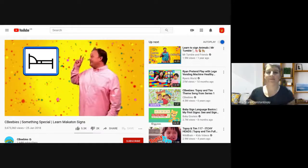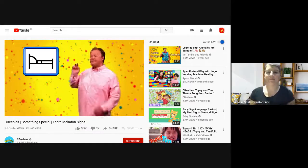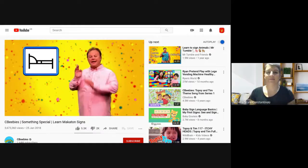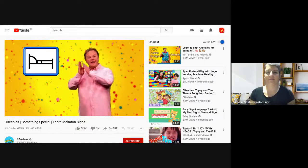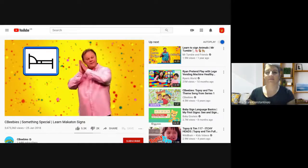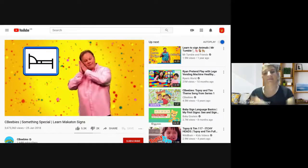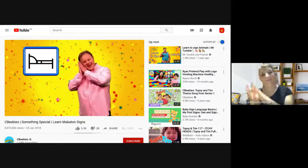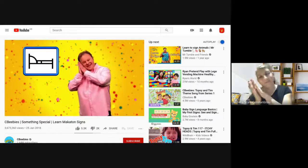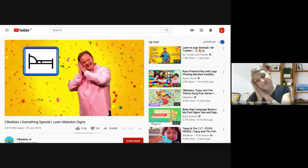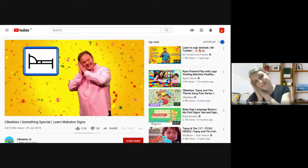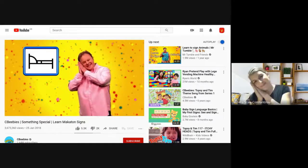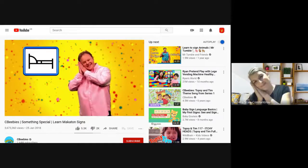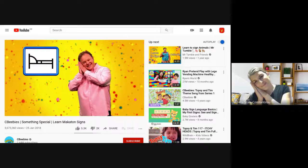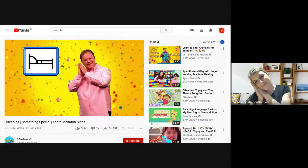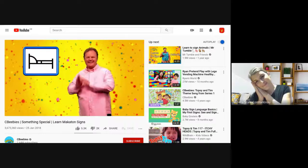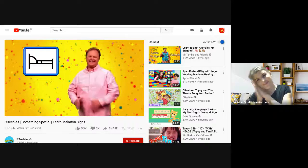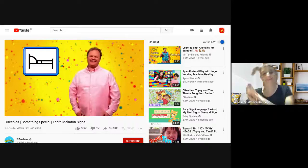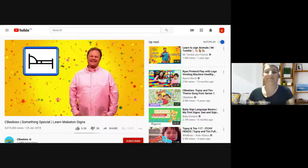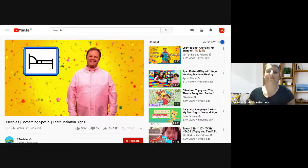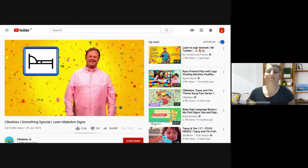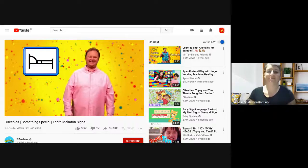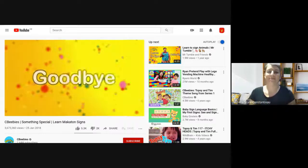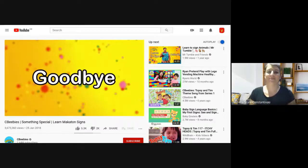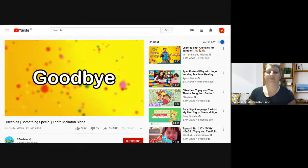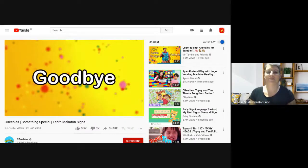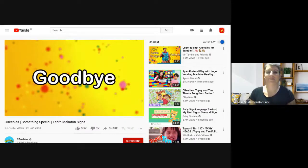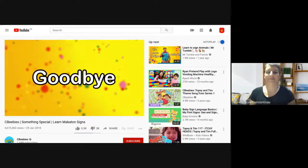Look. Look. Bed. Bed.